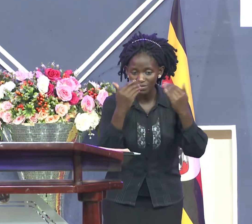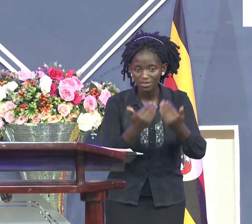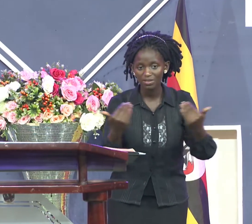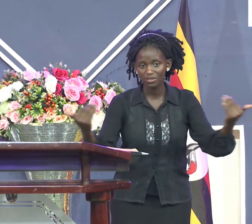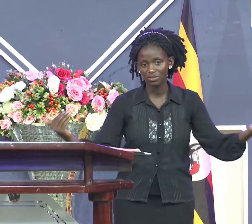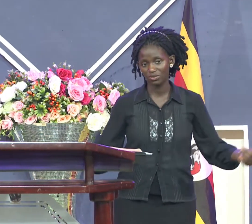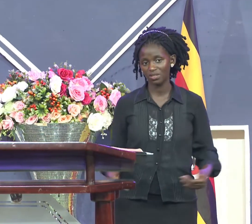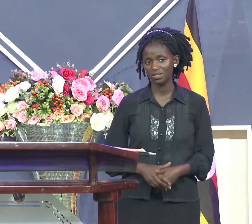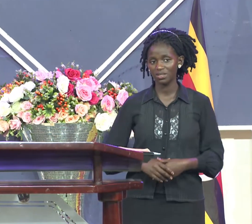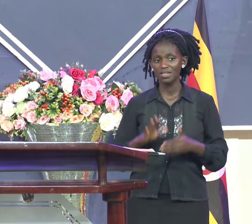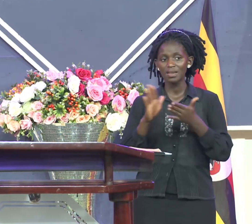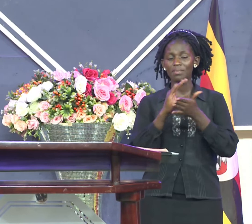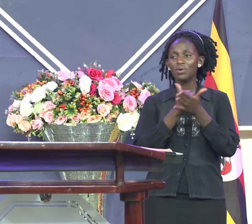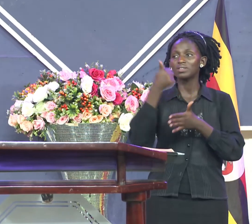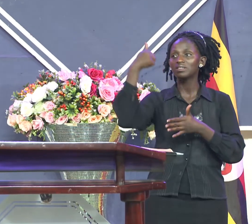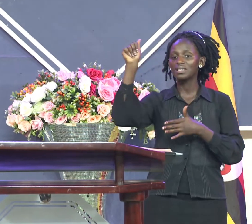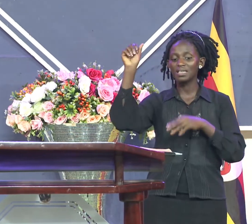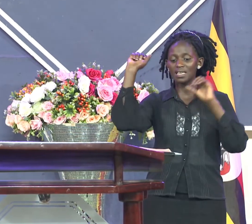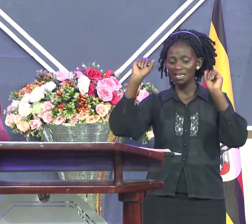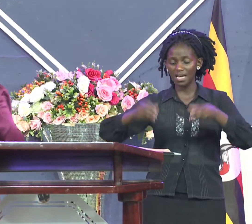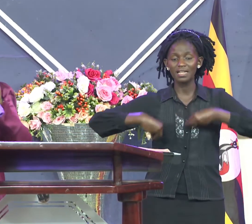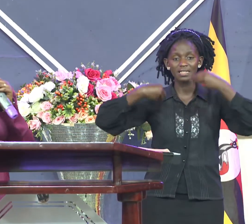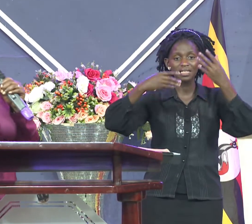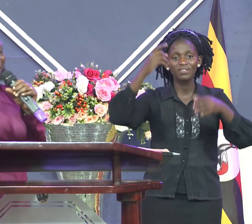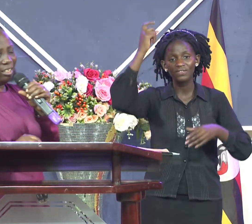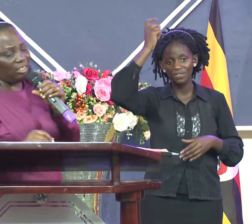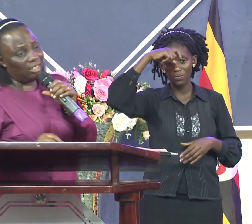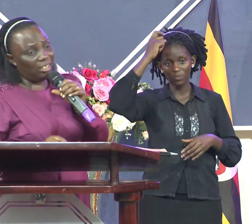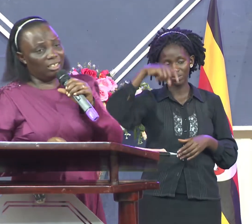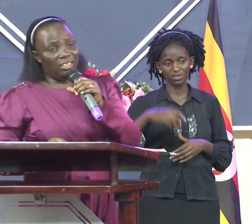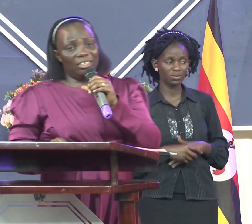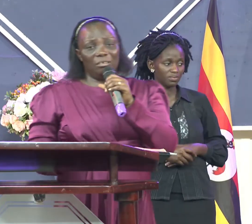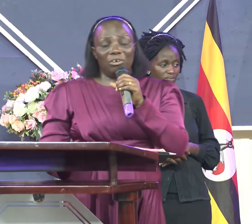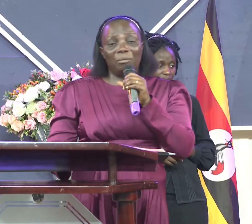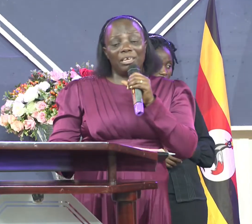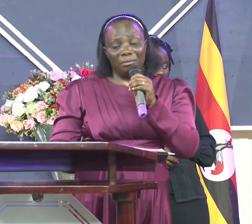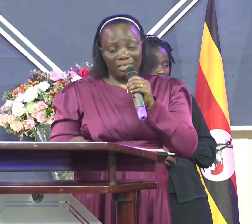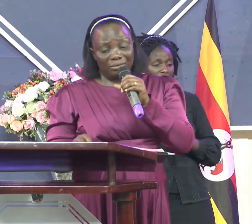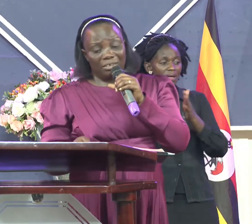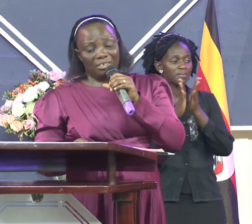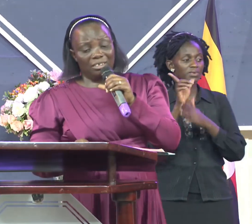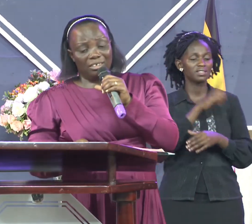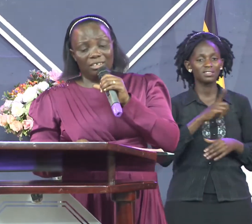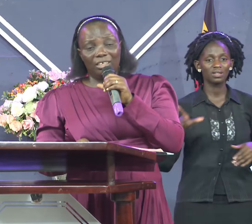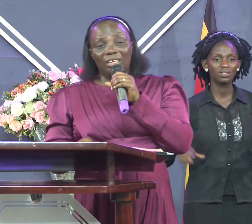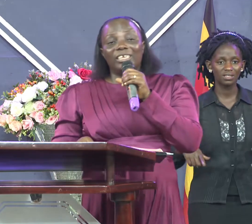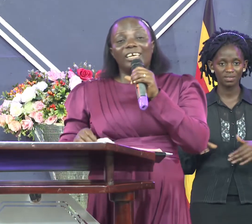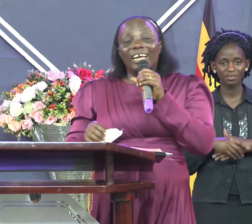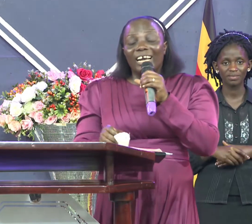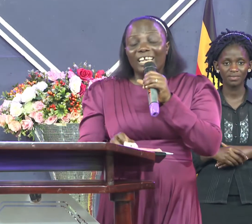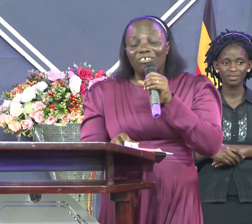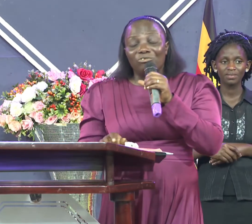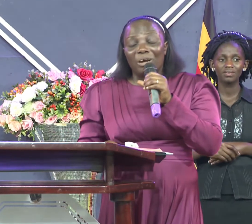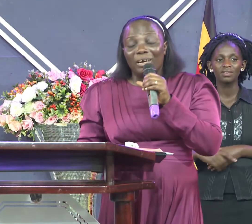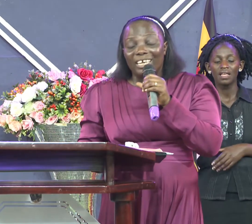our children alone. Him alone gives us wisdom. Praise the Lord.